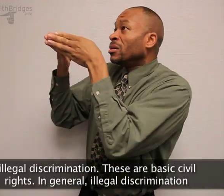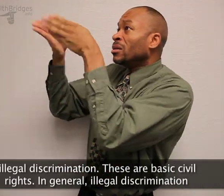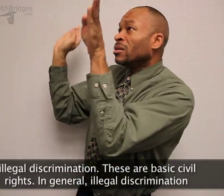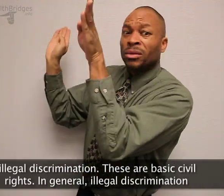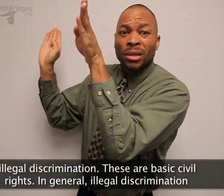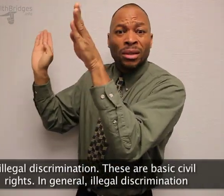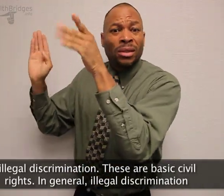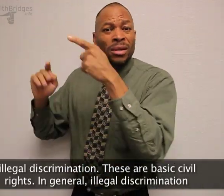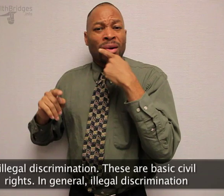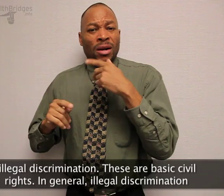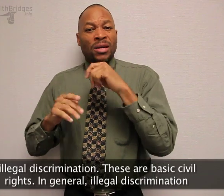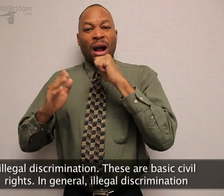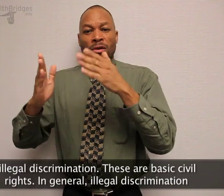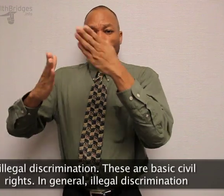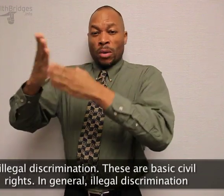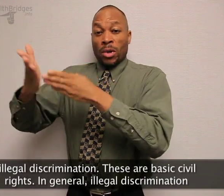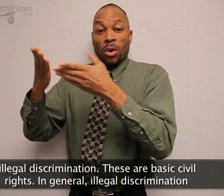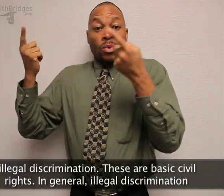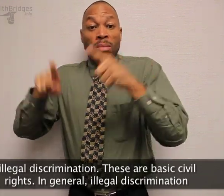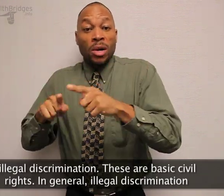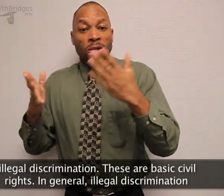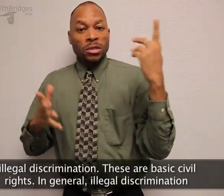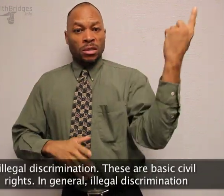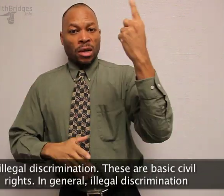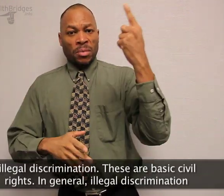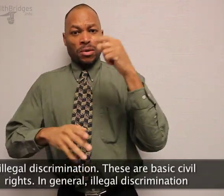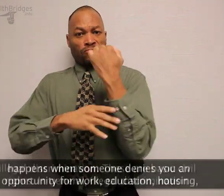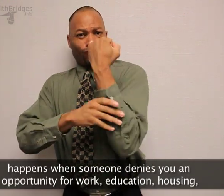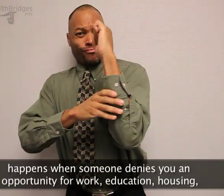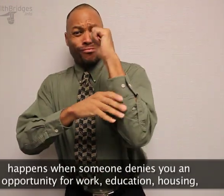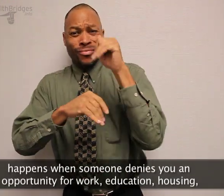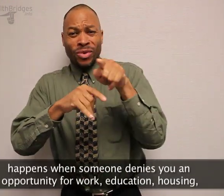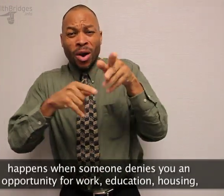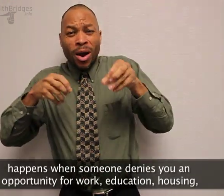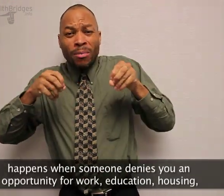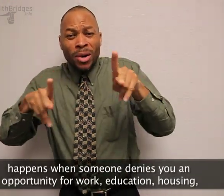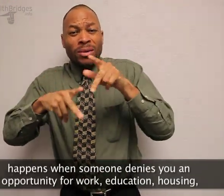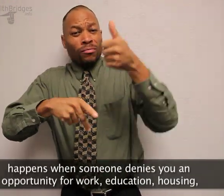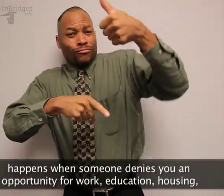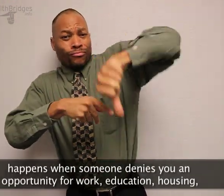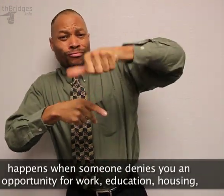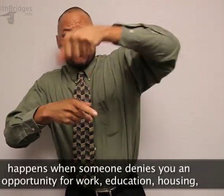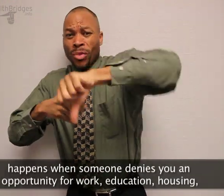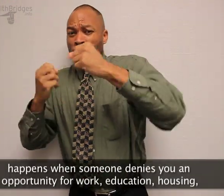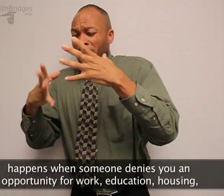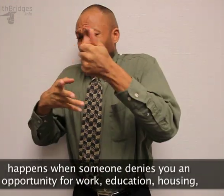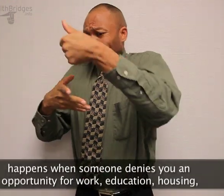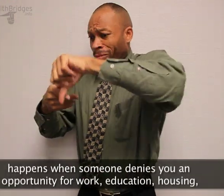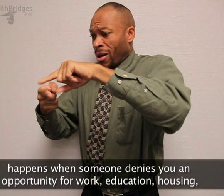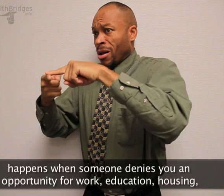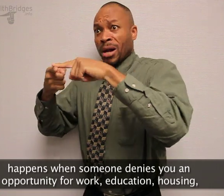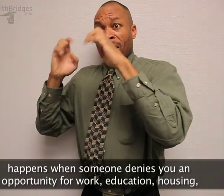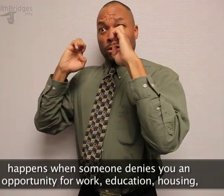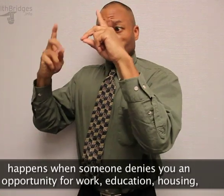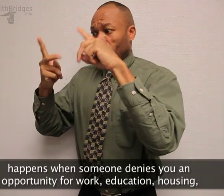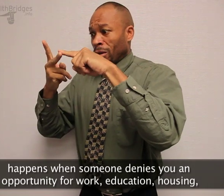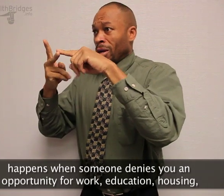In general, illegal discrimination happens when someone denies you an opportunity to work,